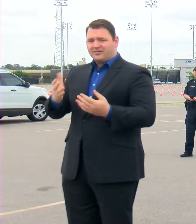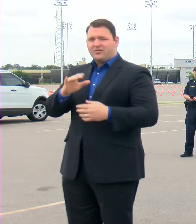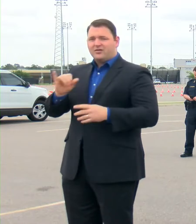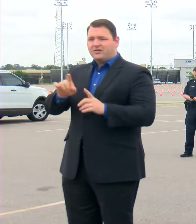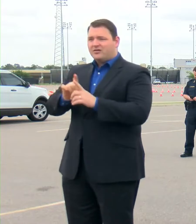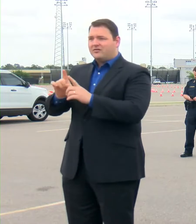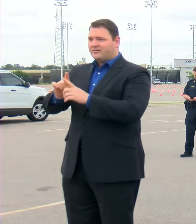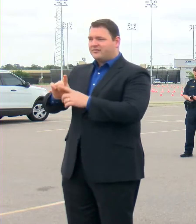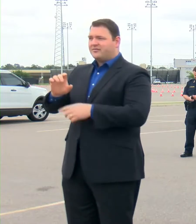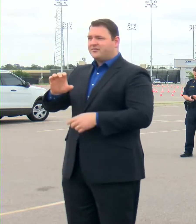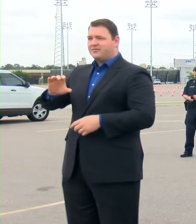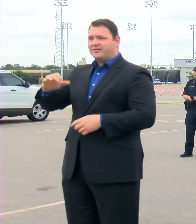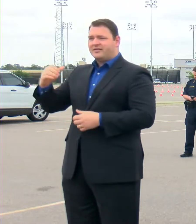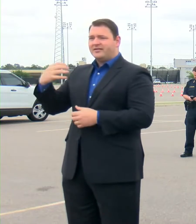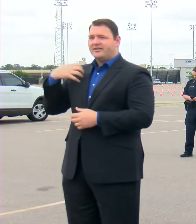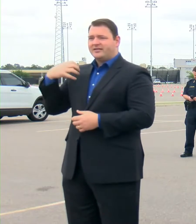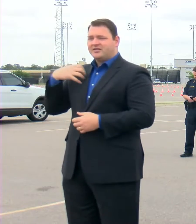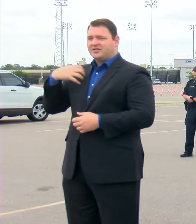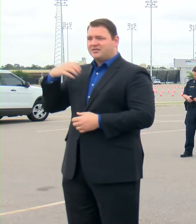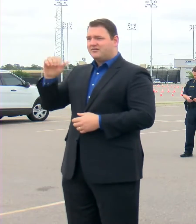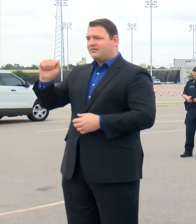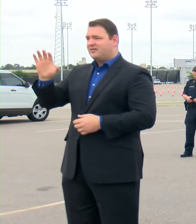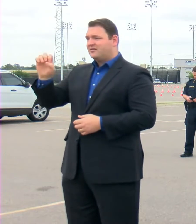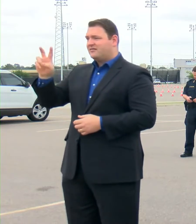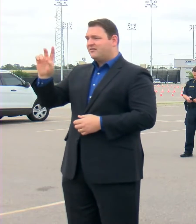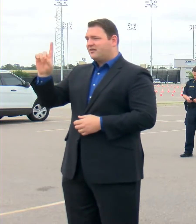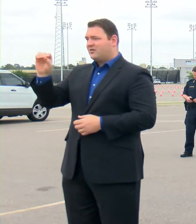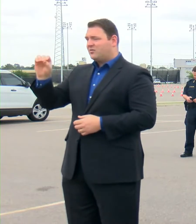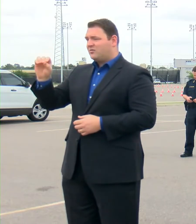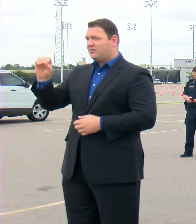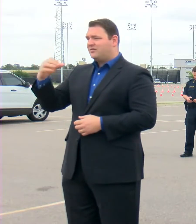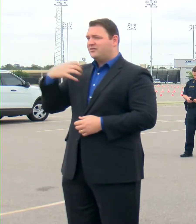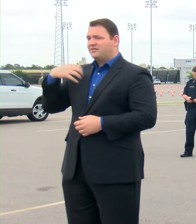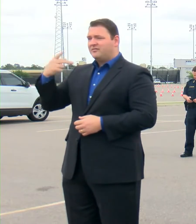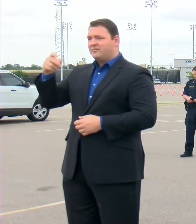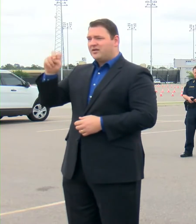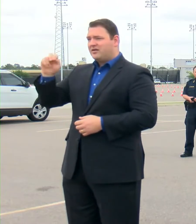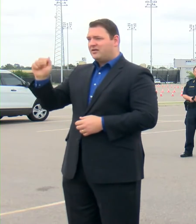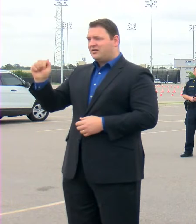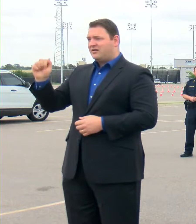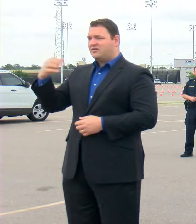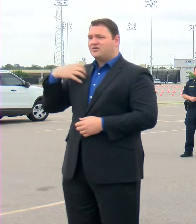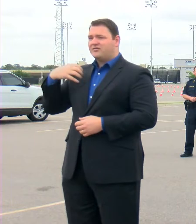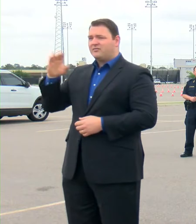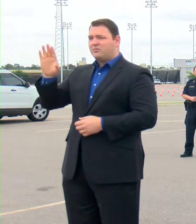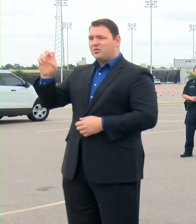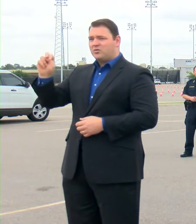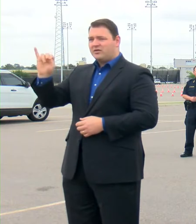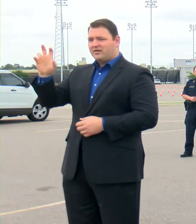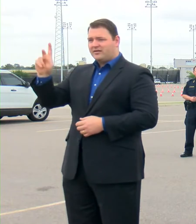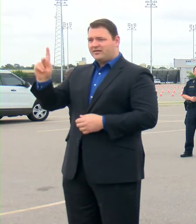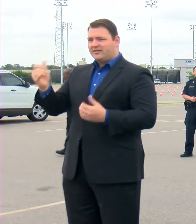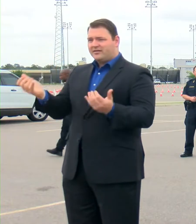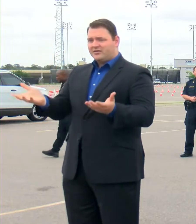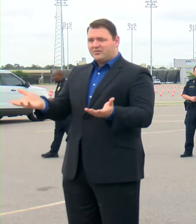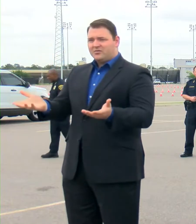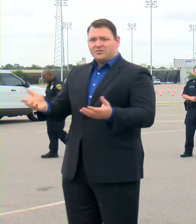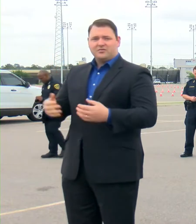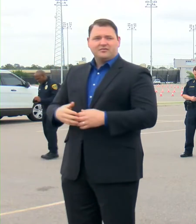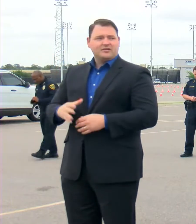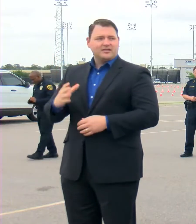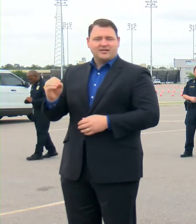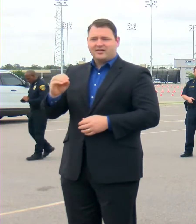Chief Acevedo, Chief Pena, Chief Bunick is also present. And we're kind of Steve